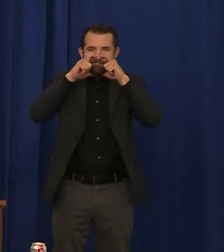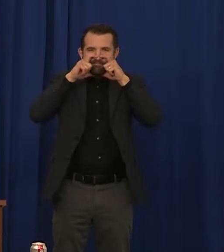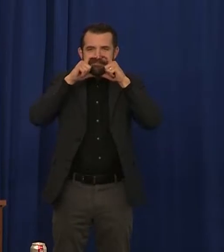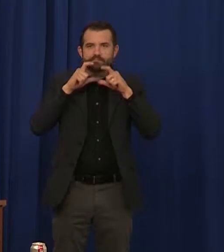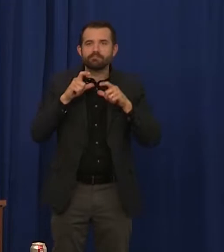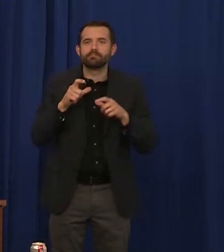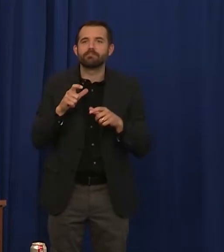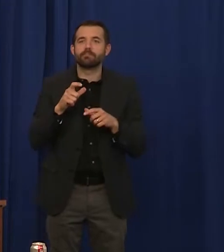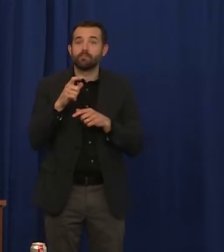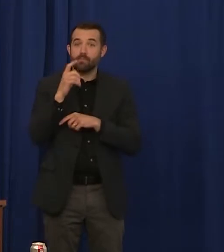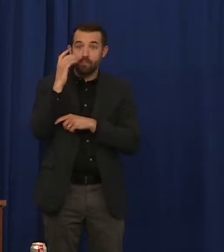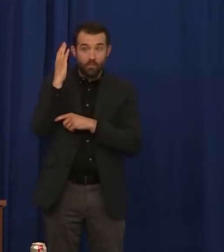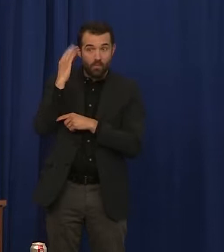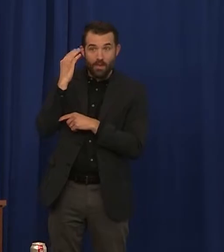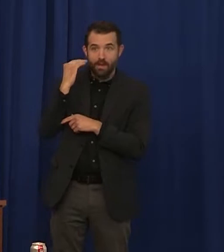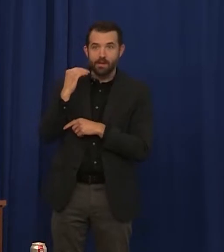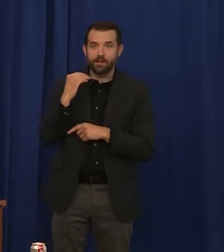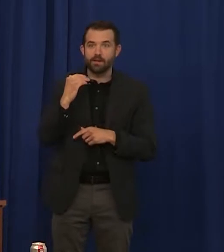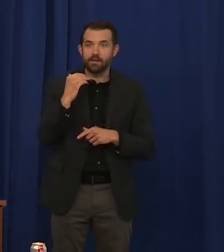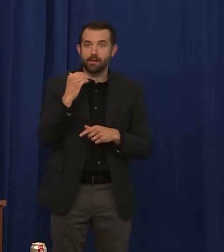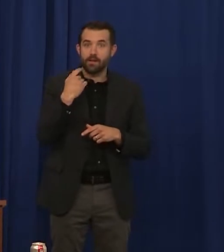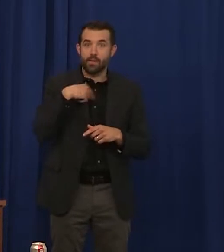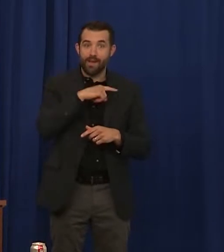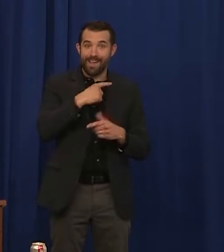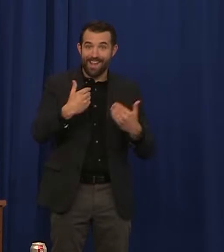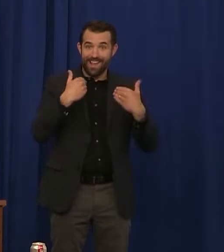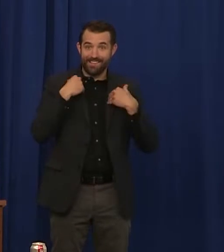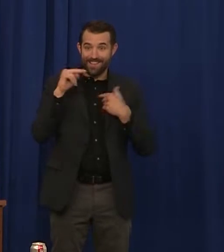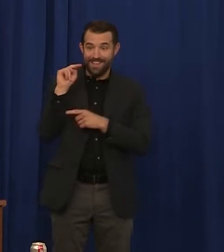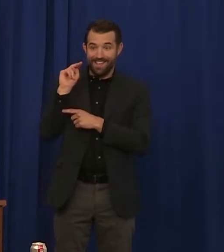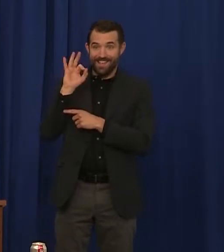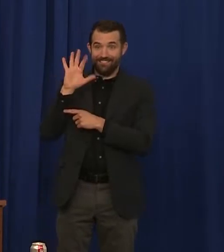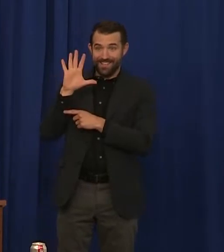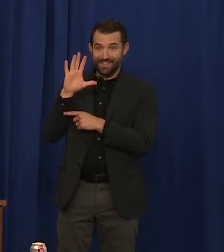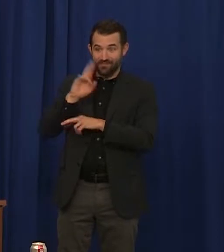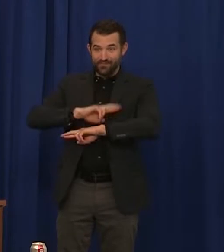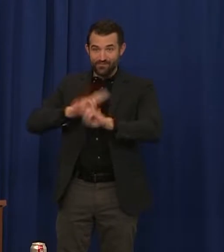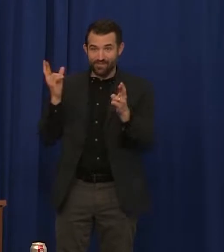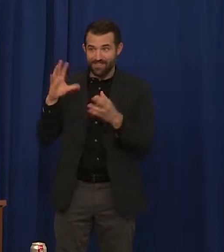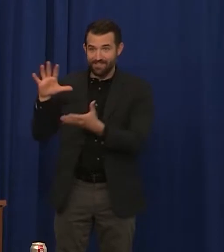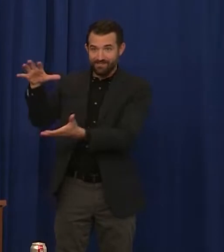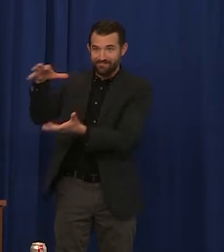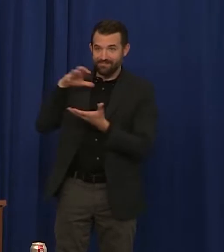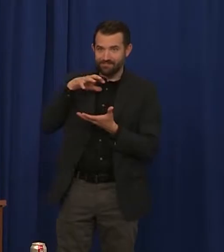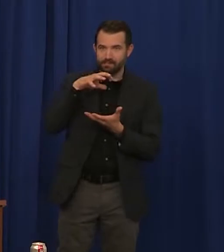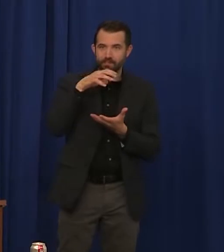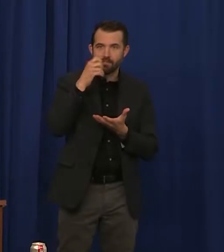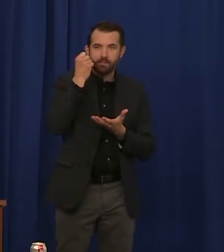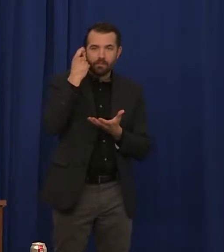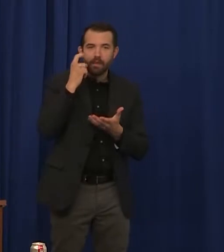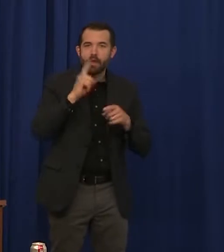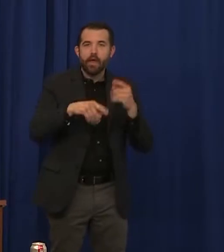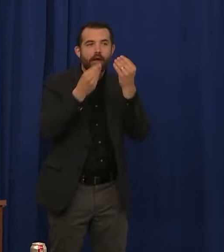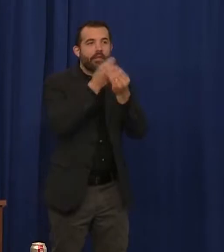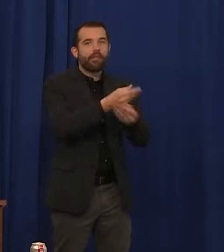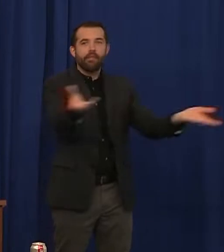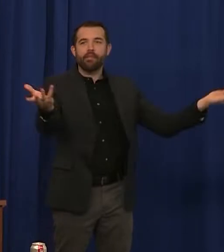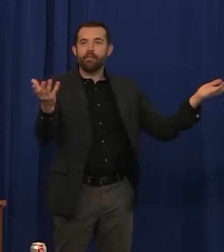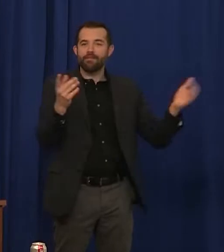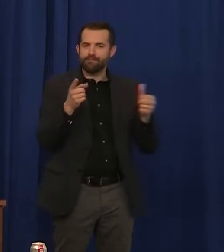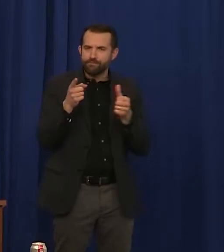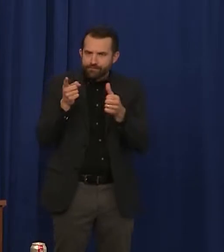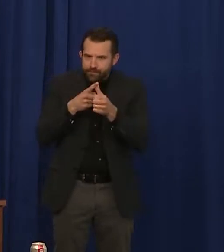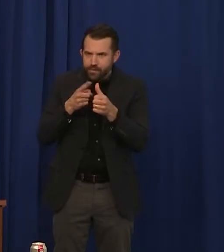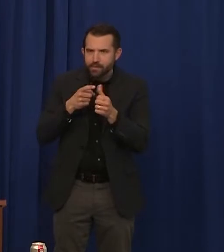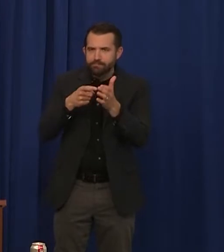prerequisites in order for someone to utilize N95 masks is that they have to have undergone this so-called fit testing.